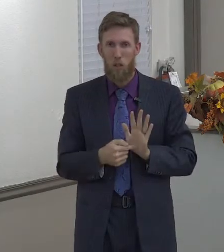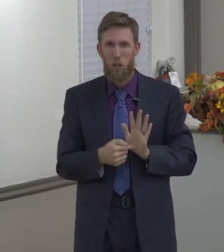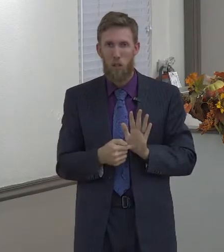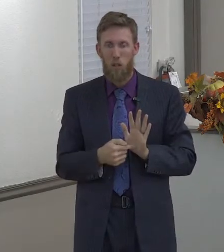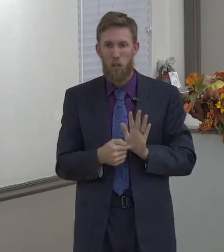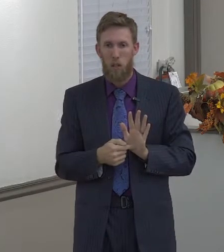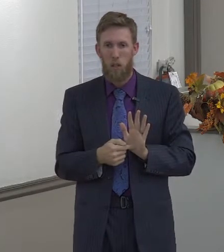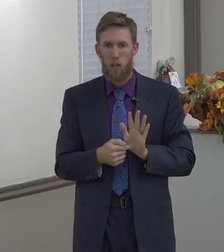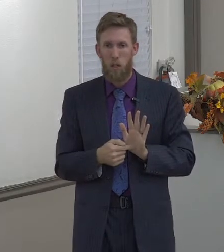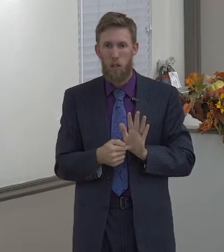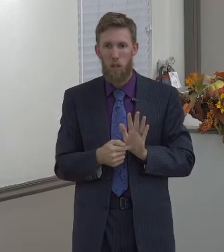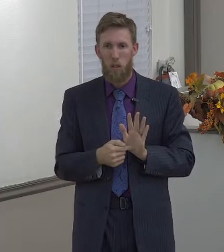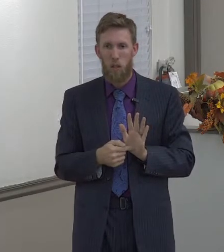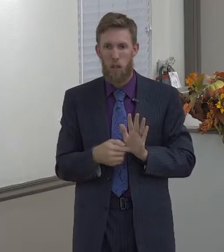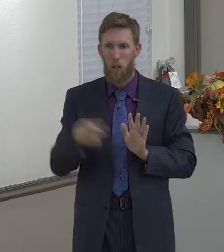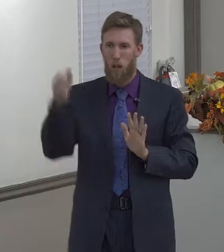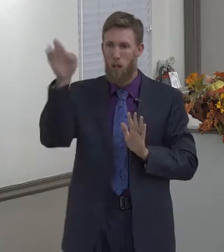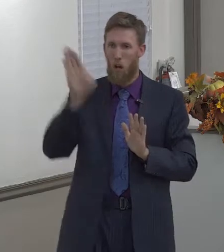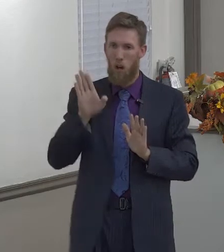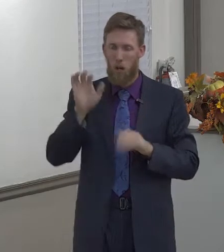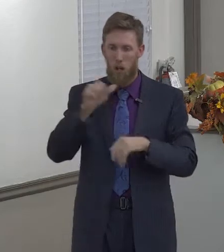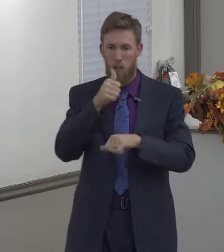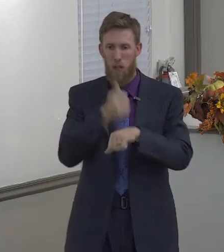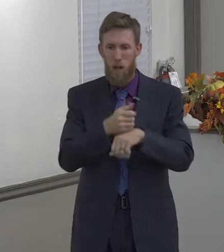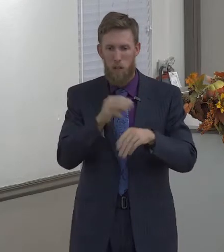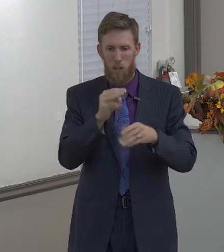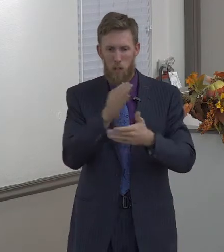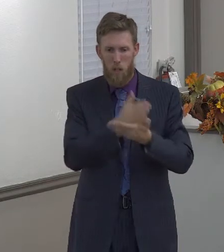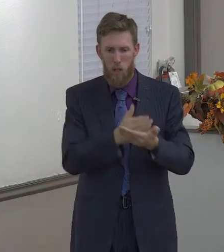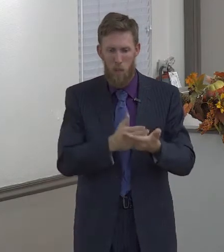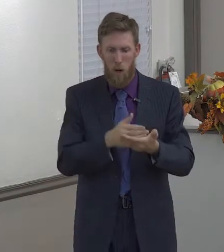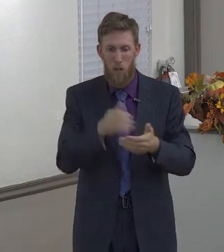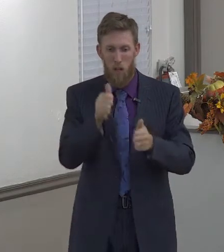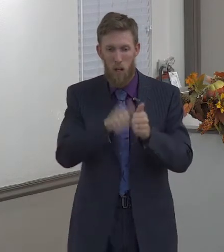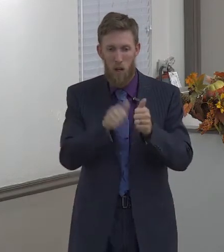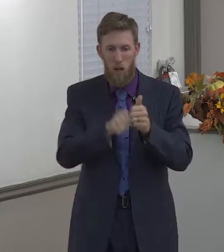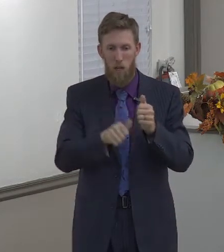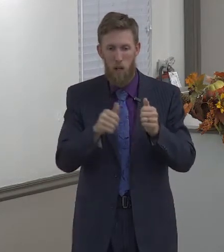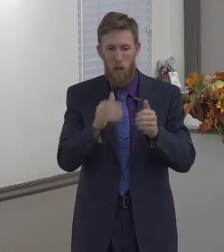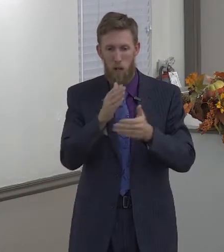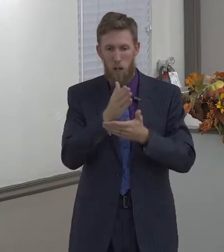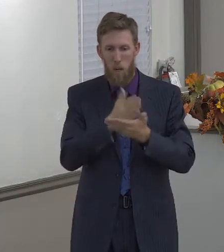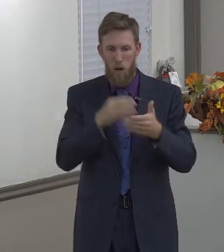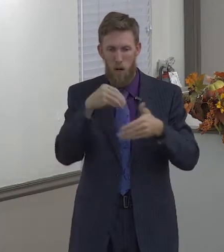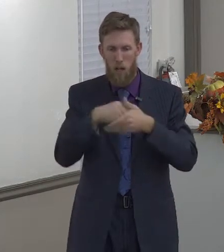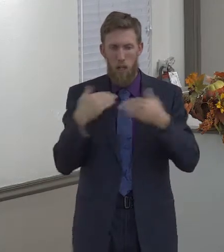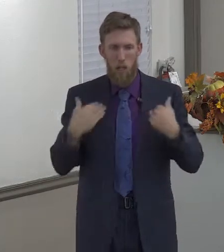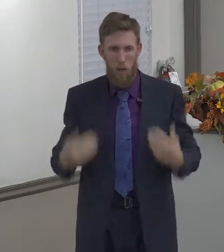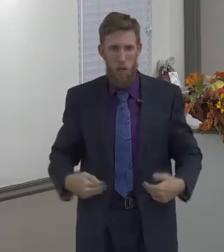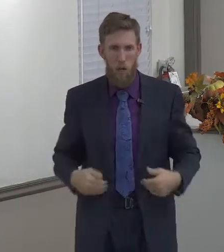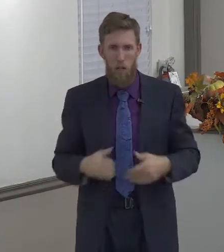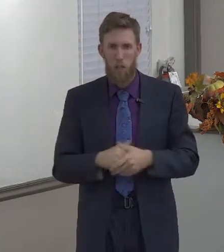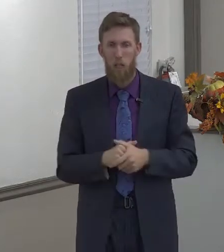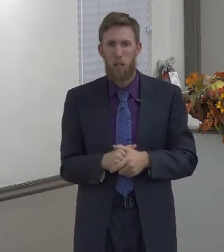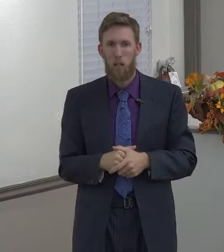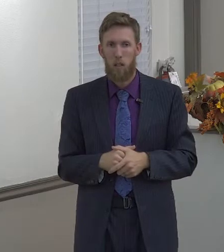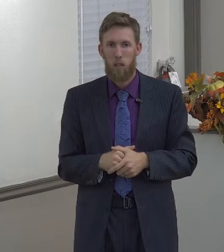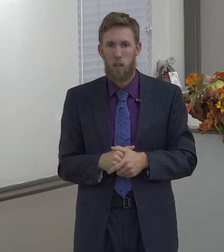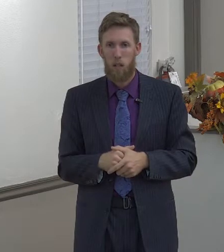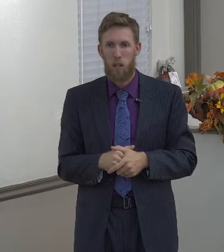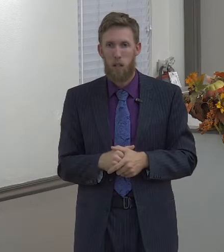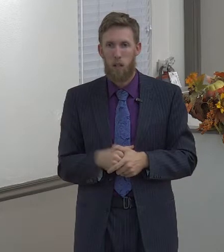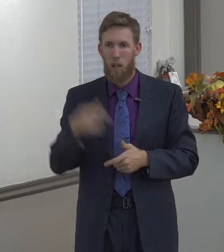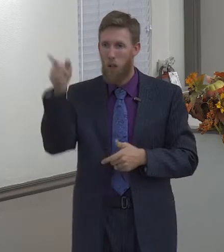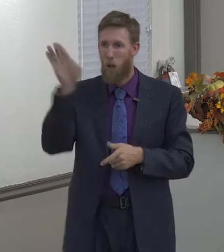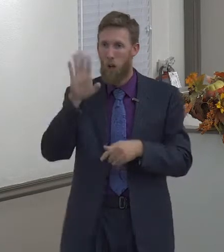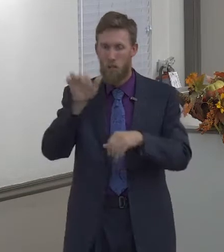a few times. I've said that God has set them in. That is the verse that tells us God places the individual people in the church. He